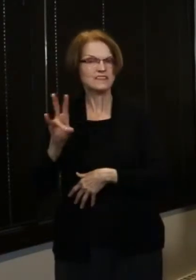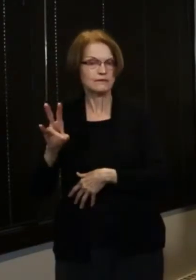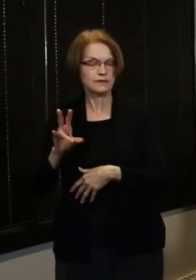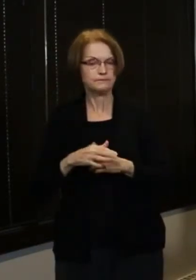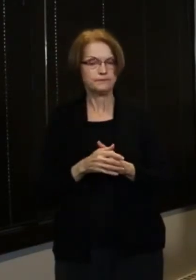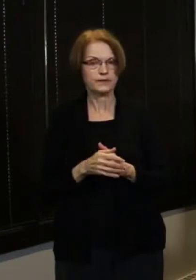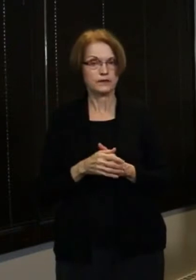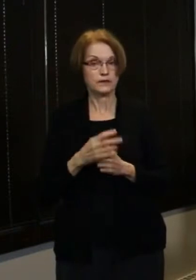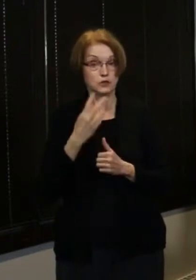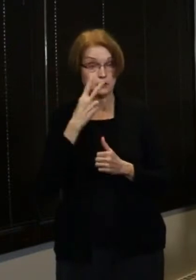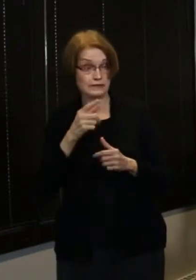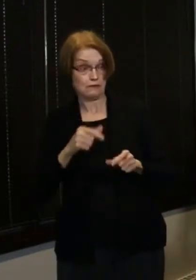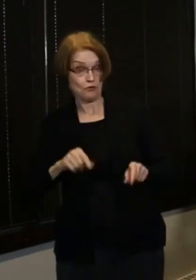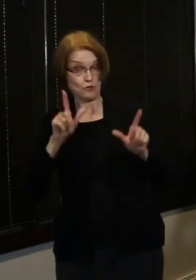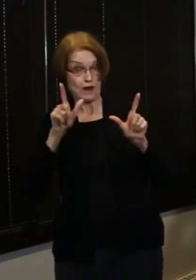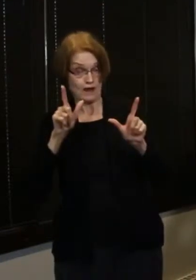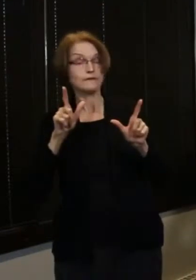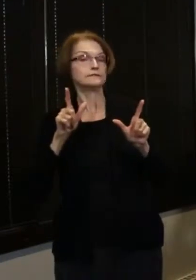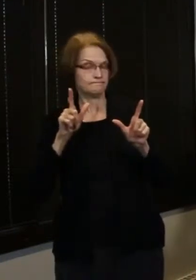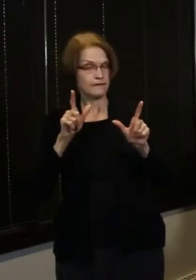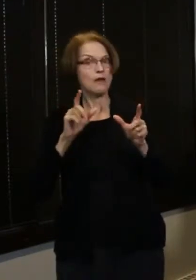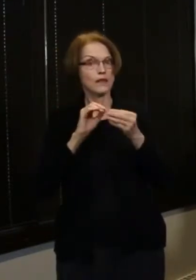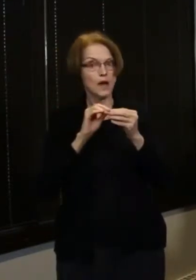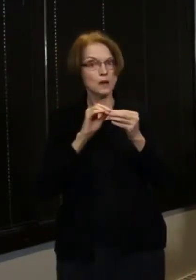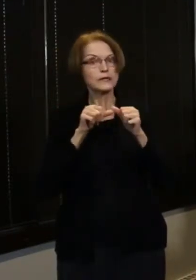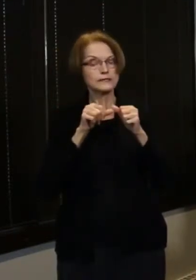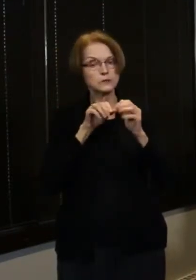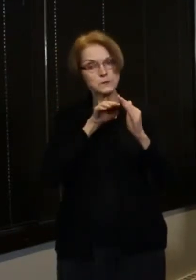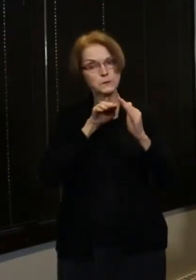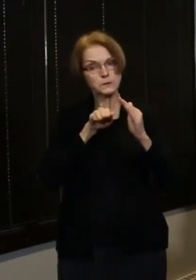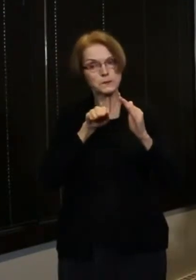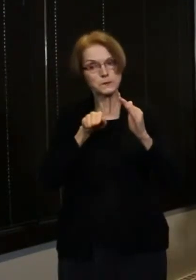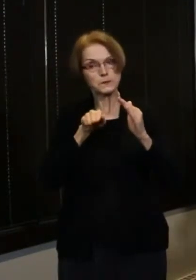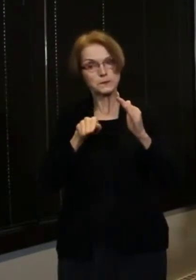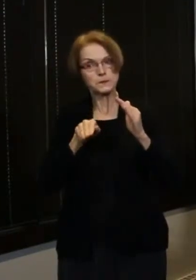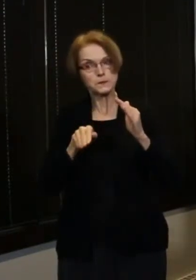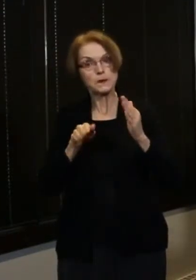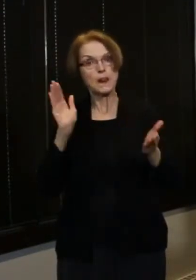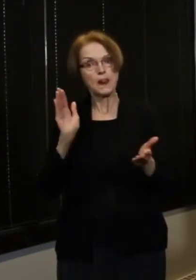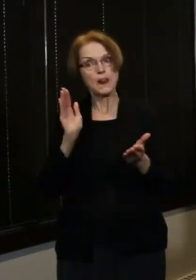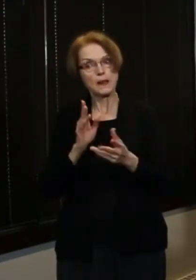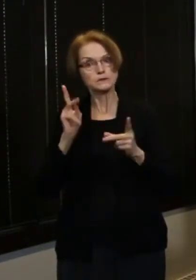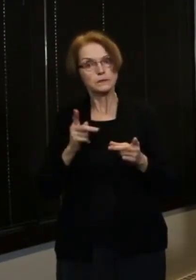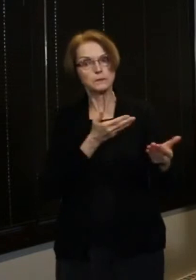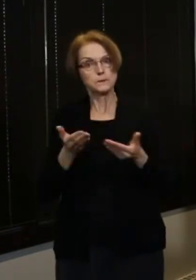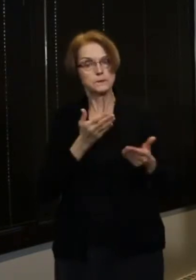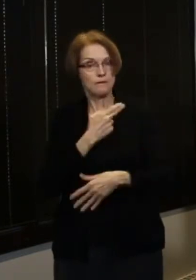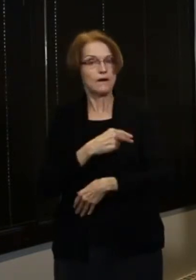from the graph, we are continuing that downward trend with admissions, which is a very good sign.